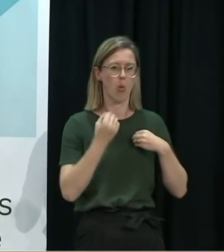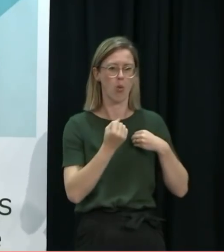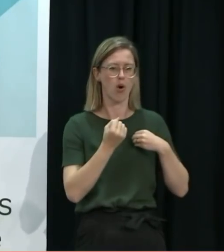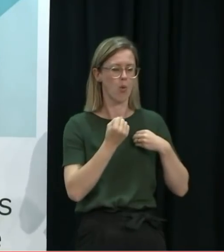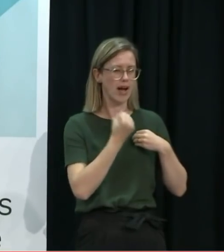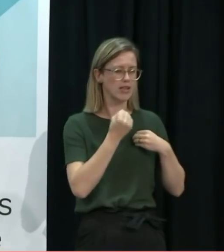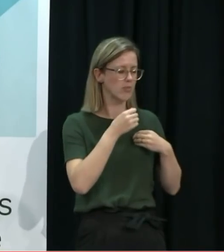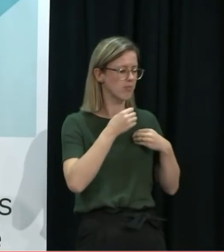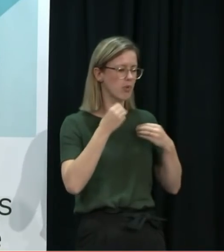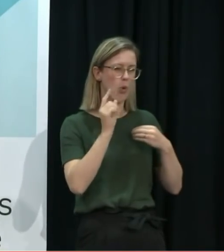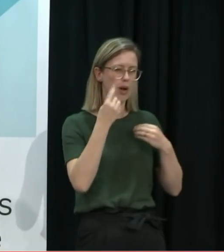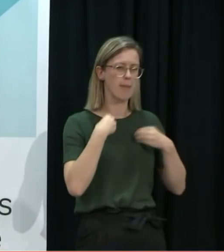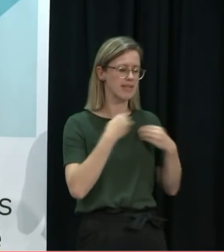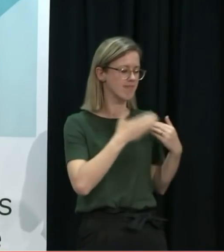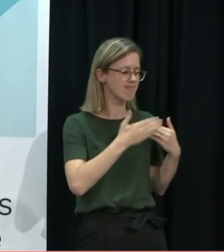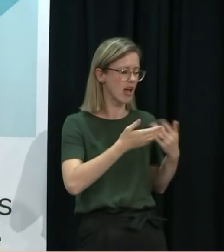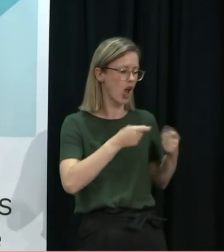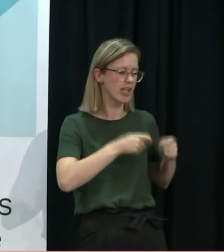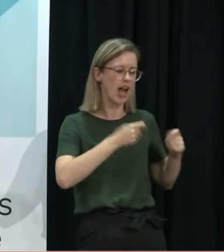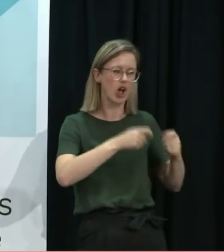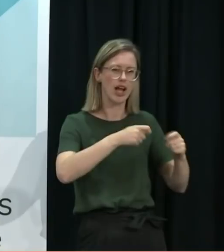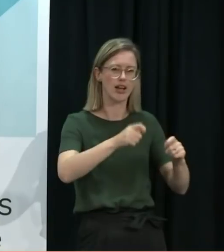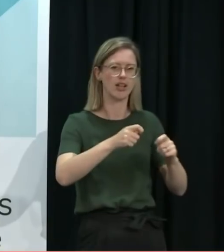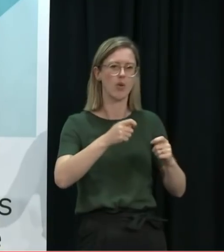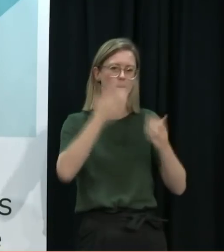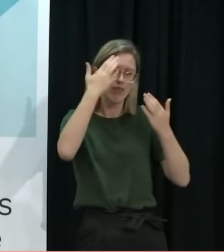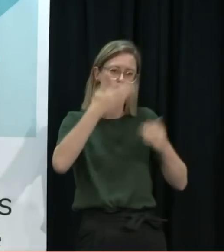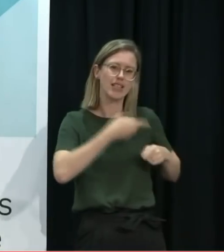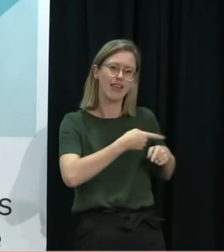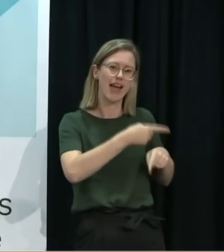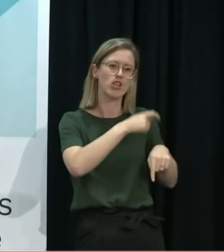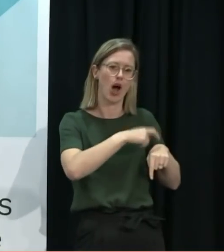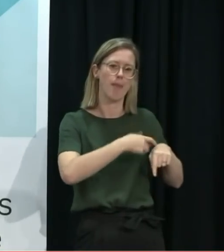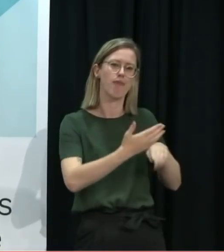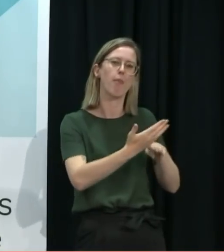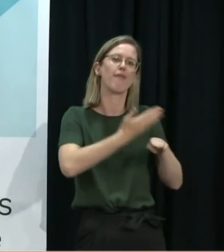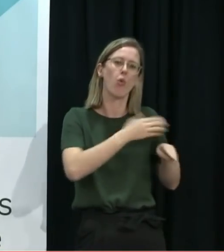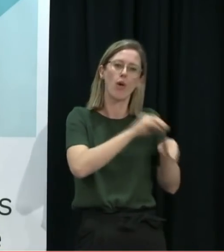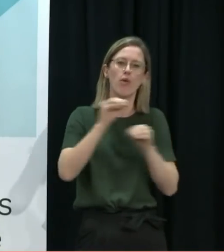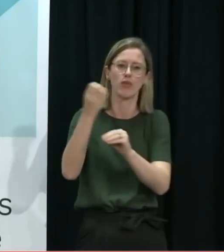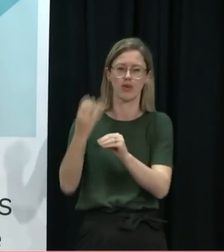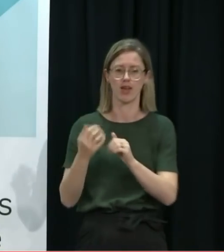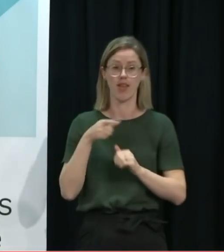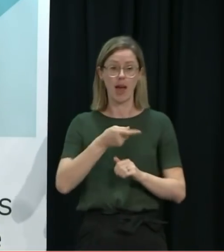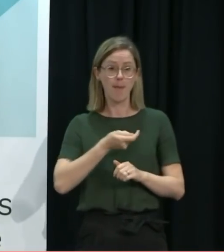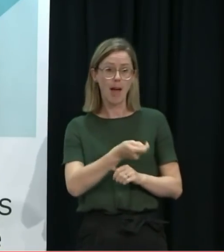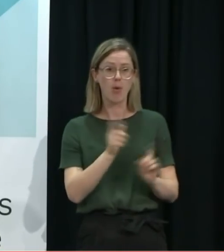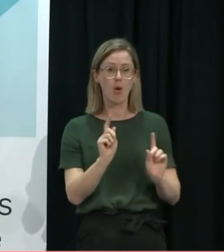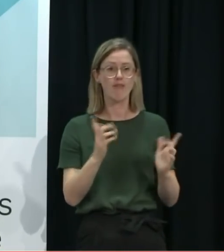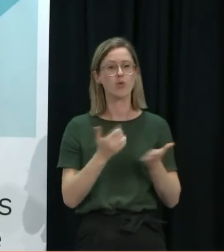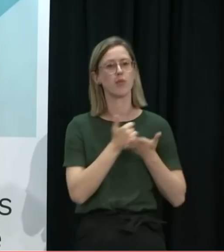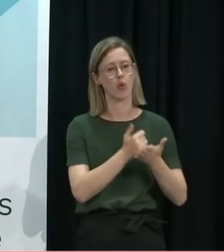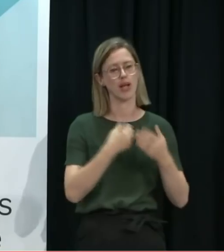in particular have spent with restrictions in place prior to shifting to the framework. The payment is designed to support